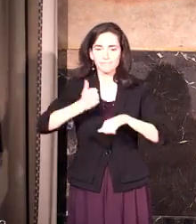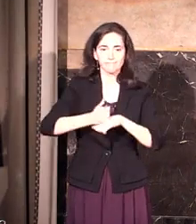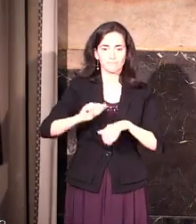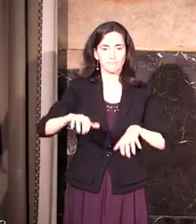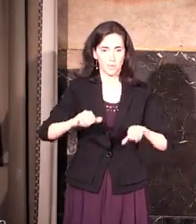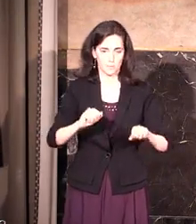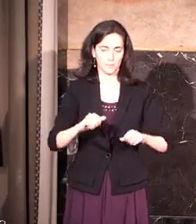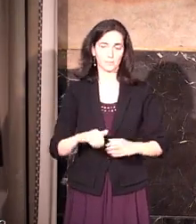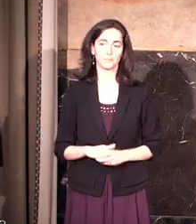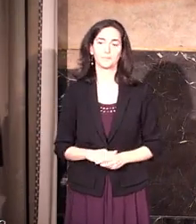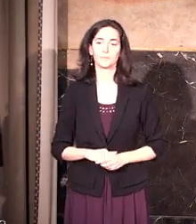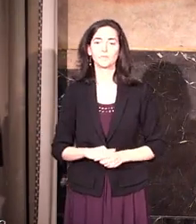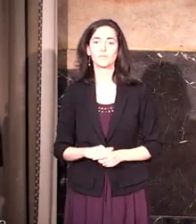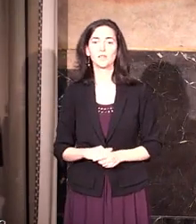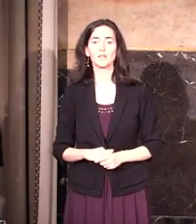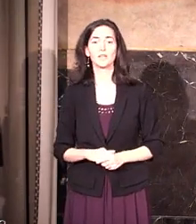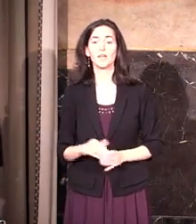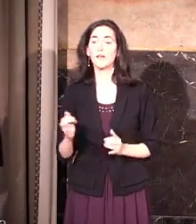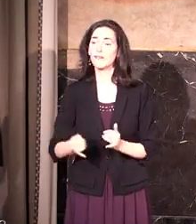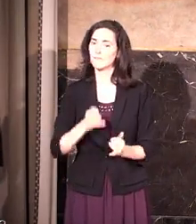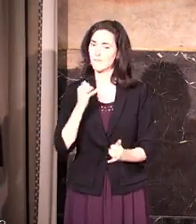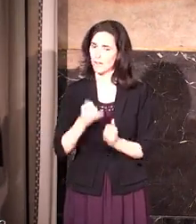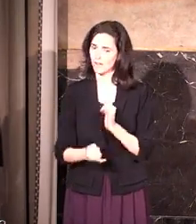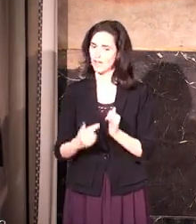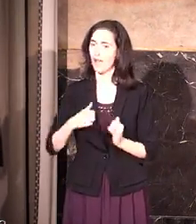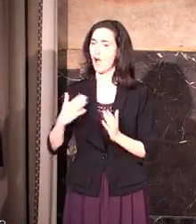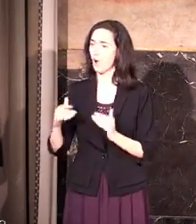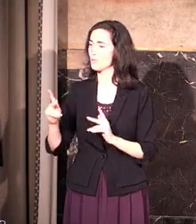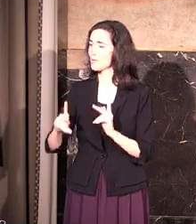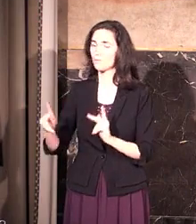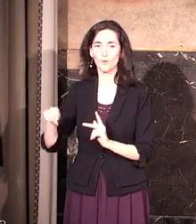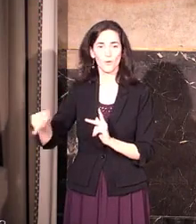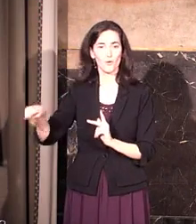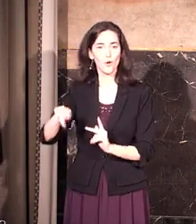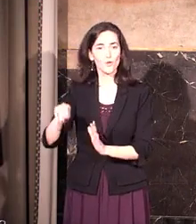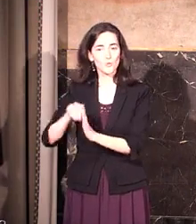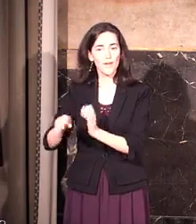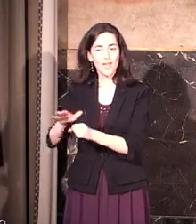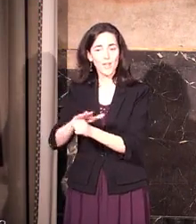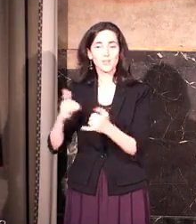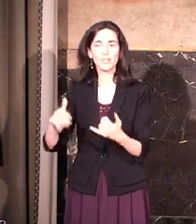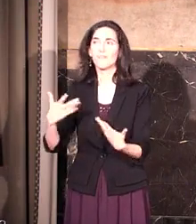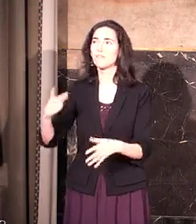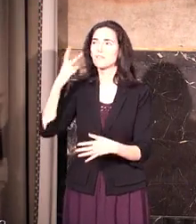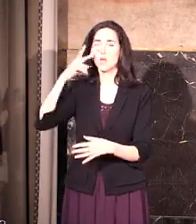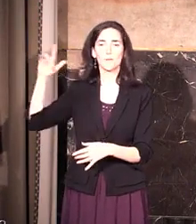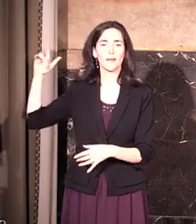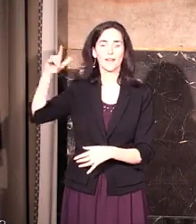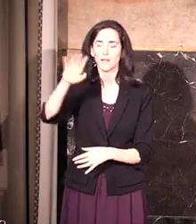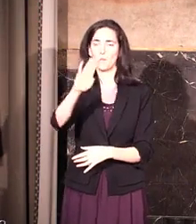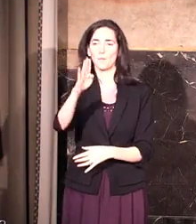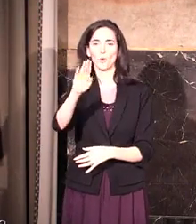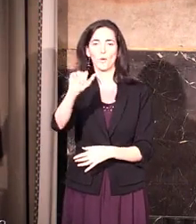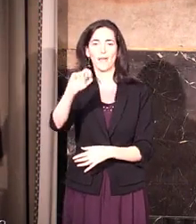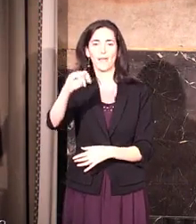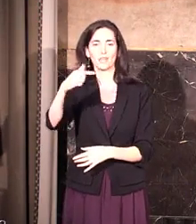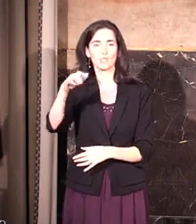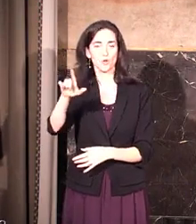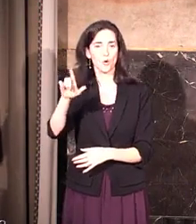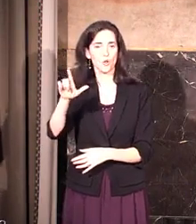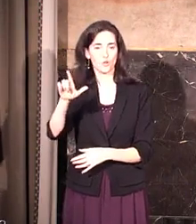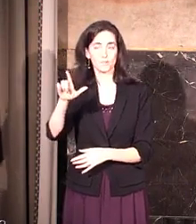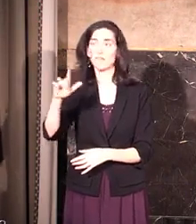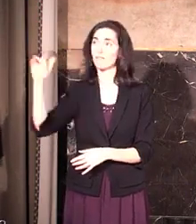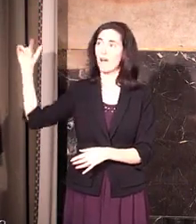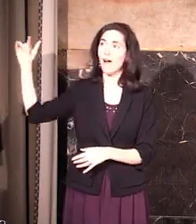hope those individuals in the New Orleans area got a good chance to see the Blue Angels fly over today. That happened earlier this